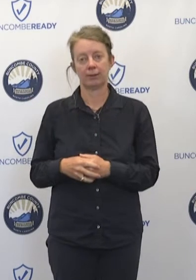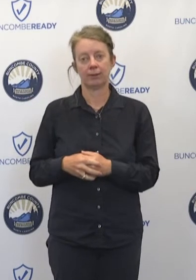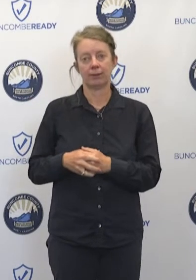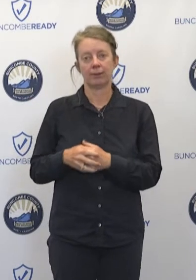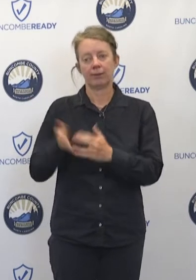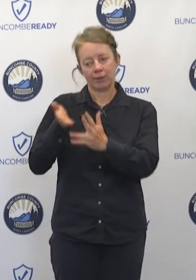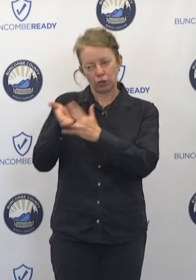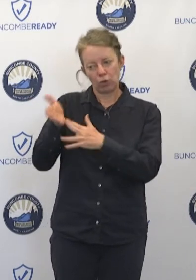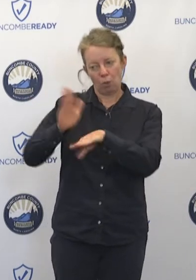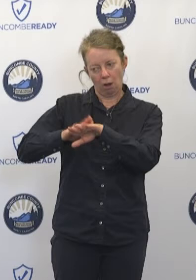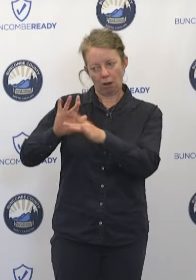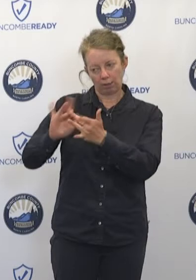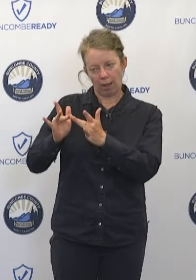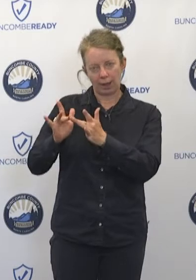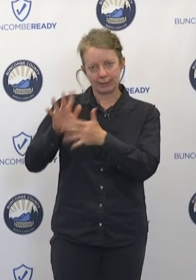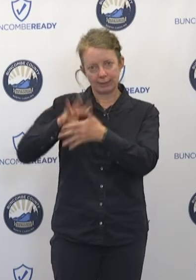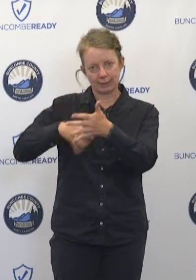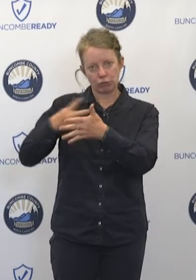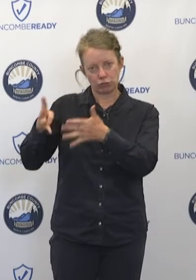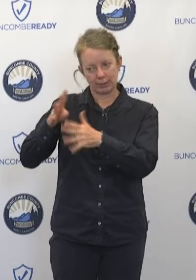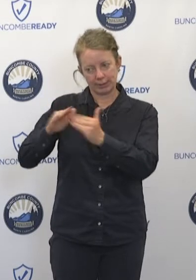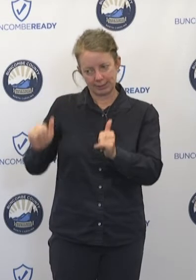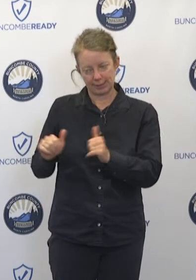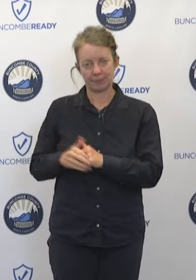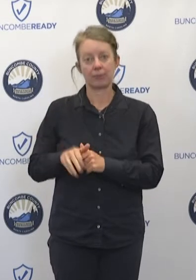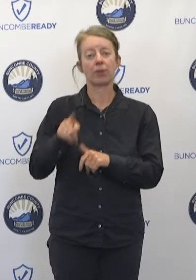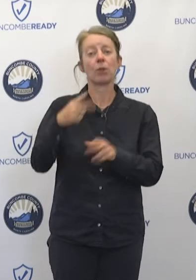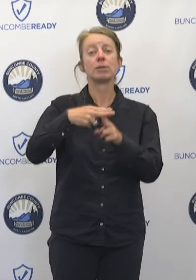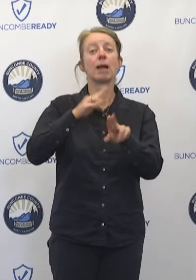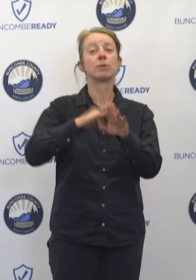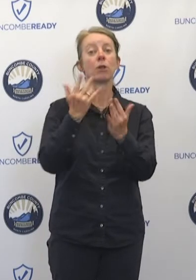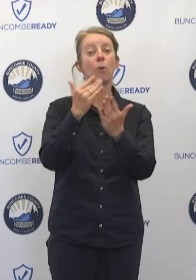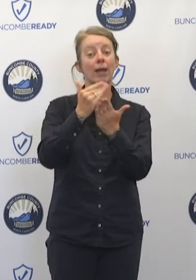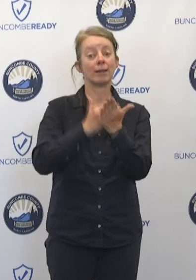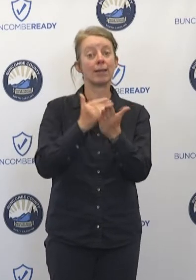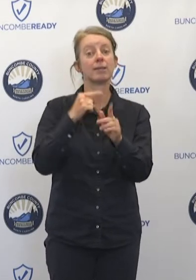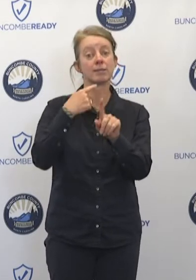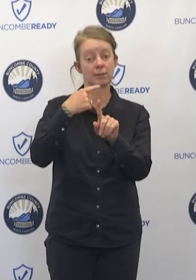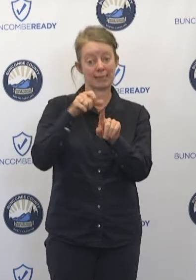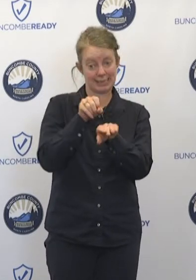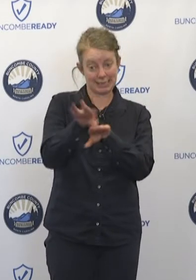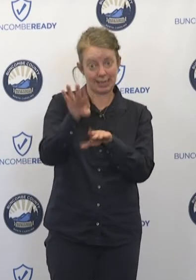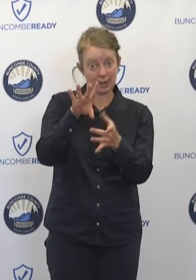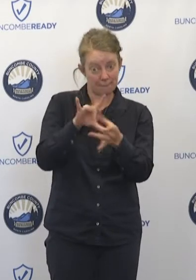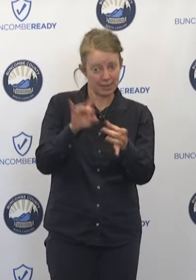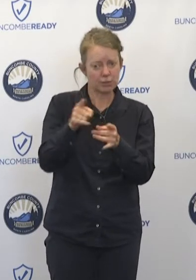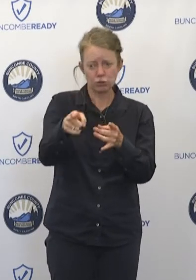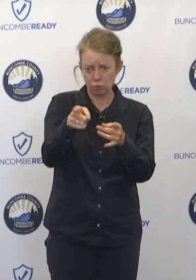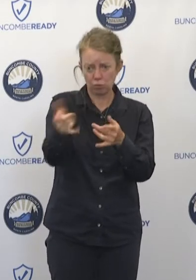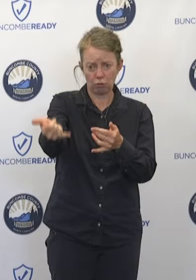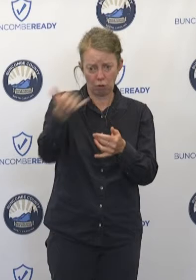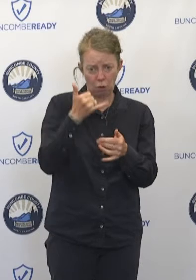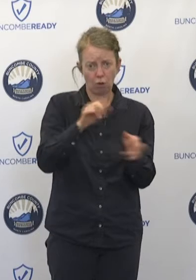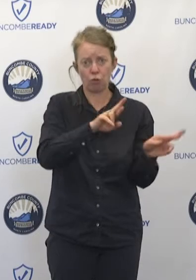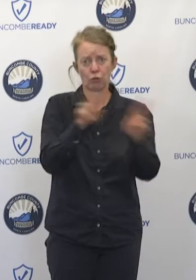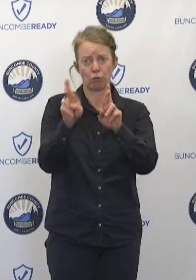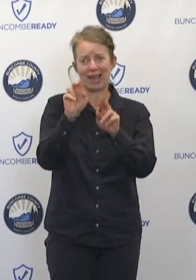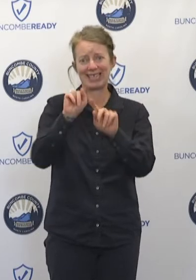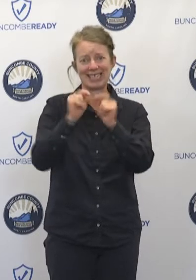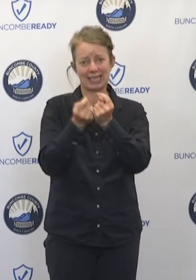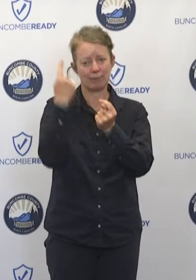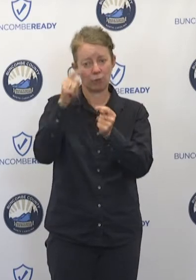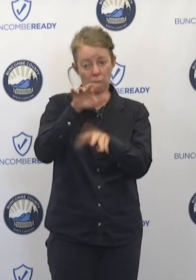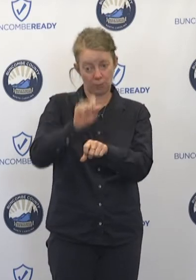an online scheduler. Waitlist clients also received a message that they can call the Ready team for an appointment.